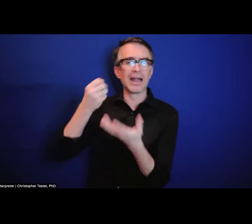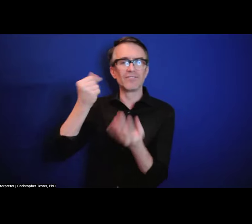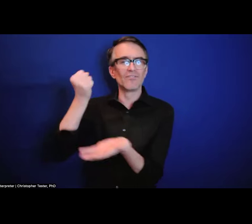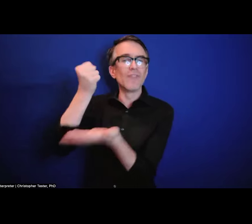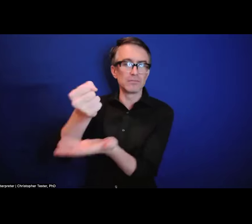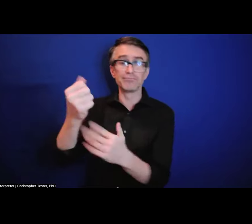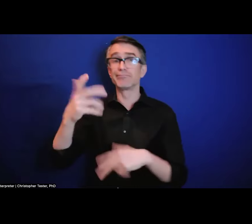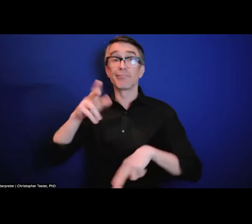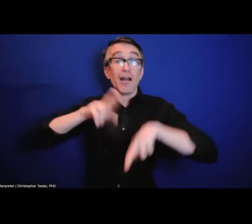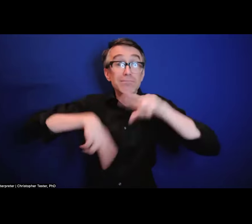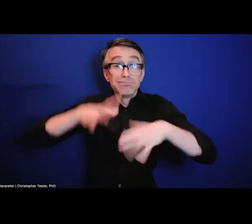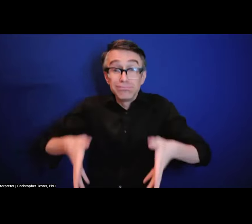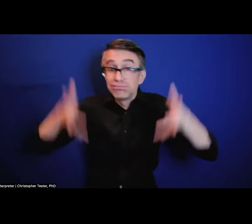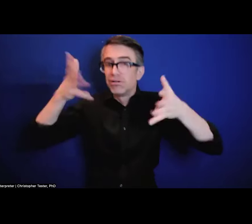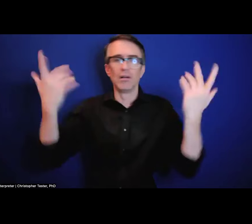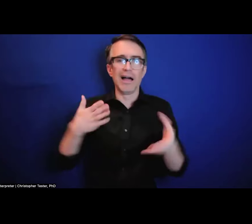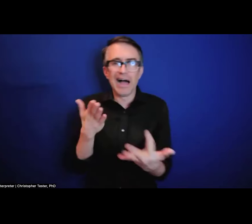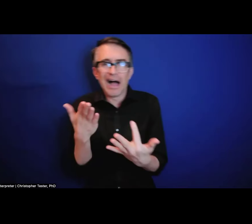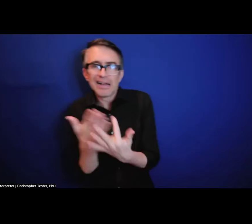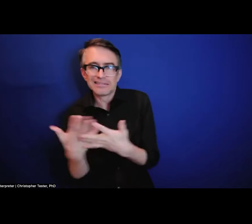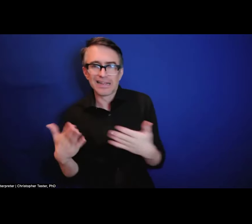care that's respectful and that's